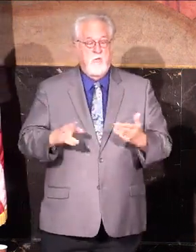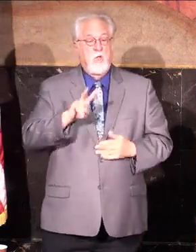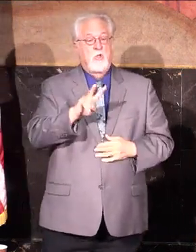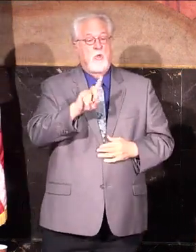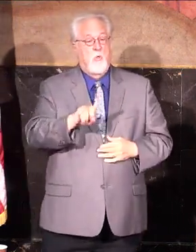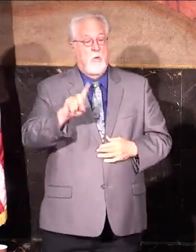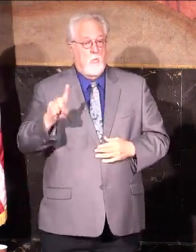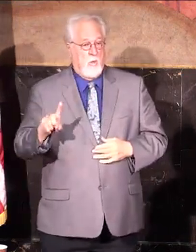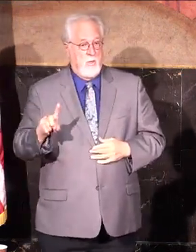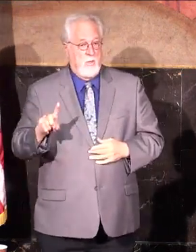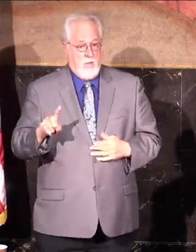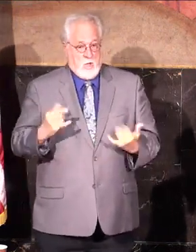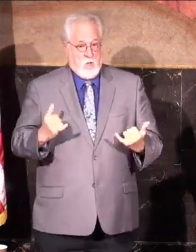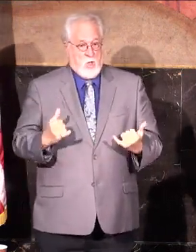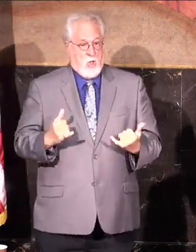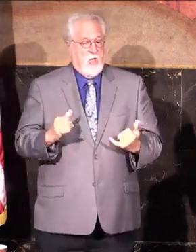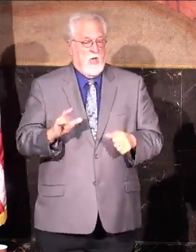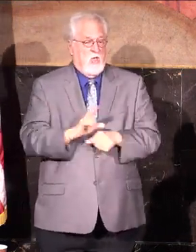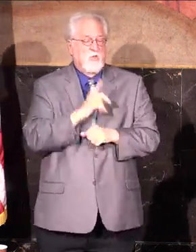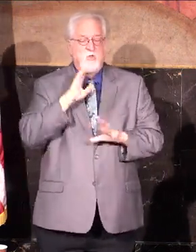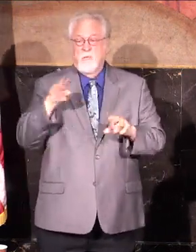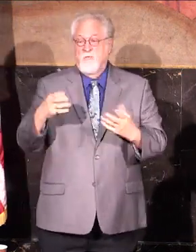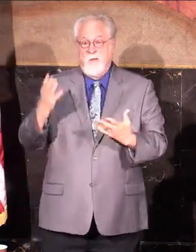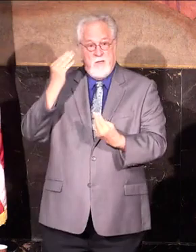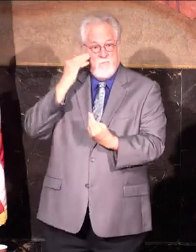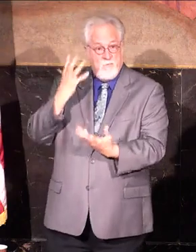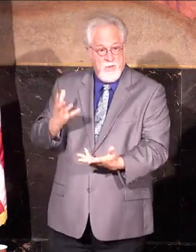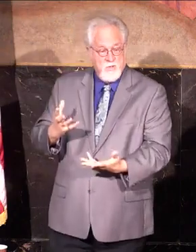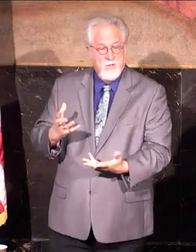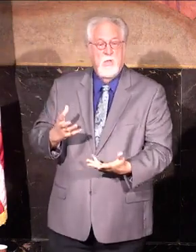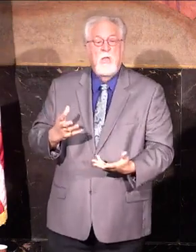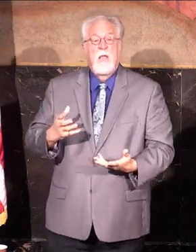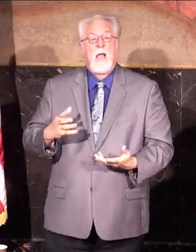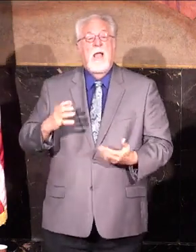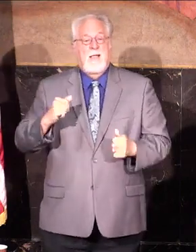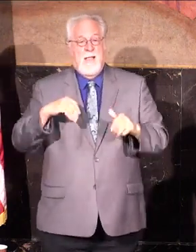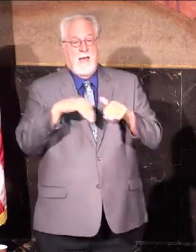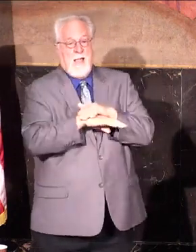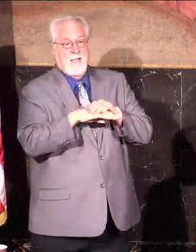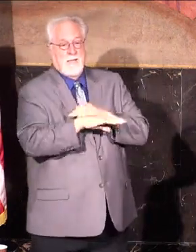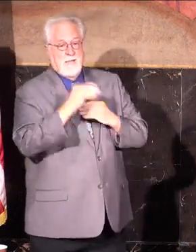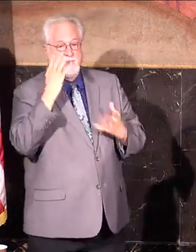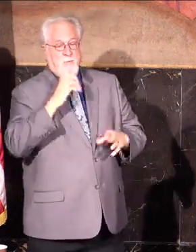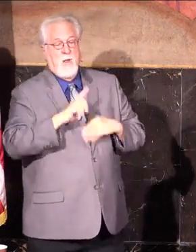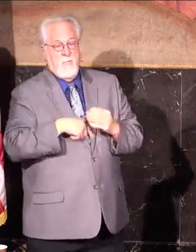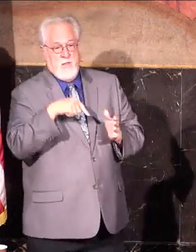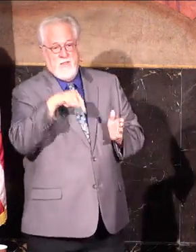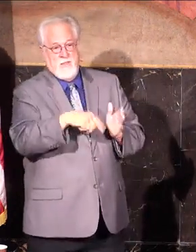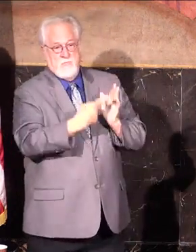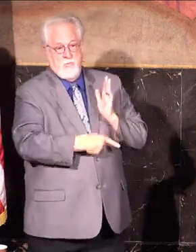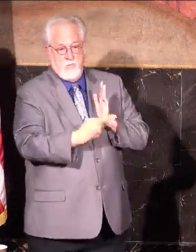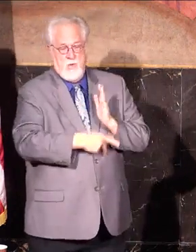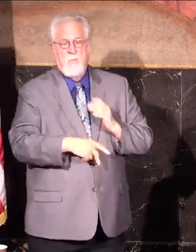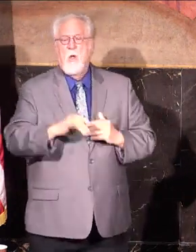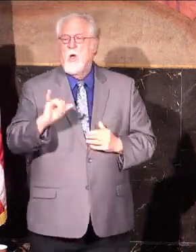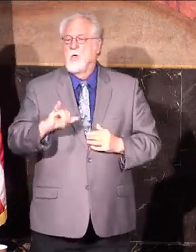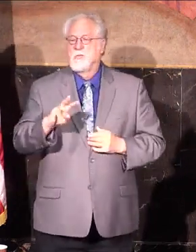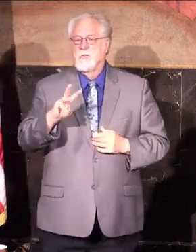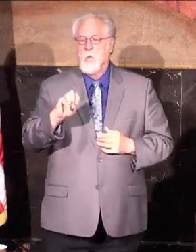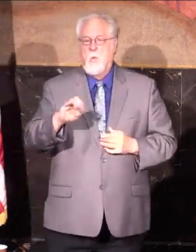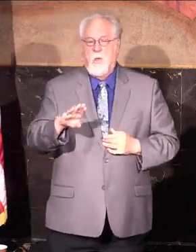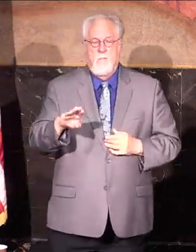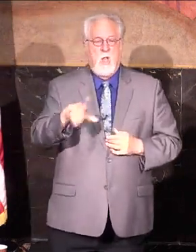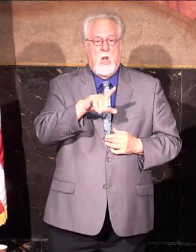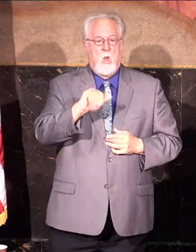211 service that is currently in use to provide information can be used to access information regarding this program. There's also a website,